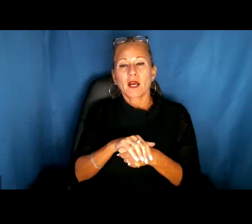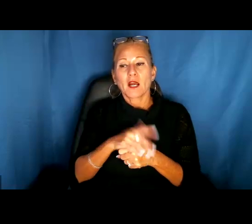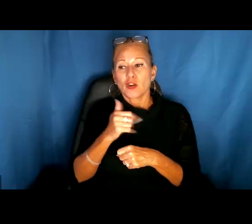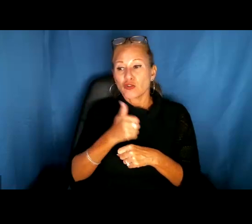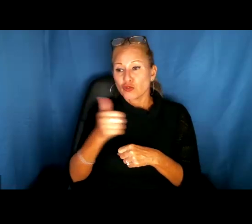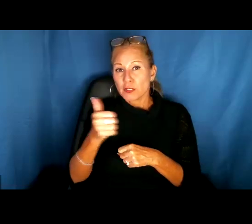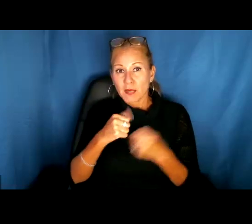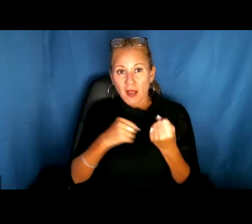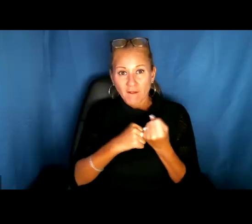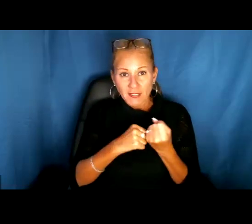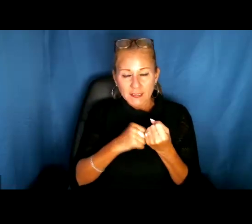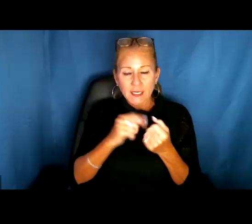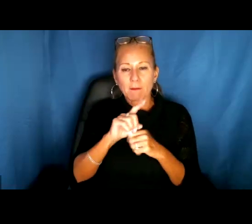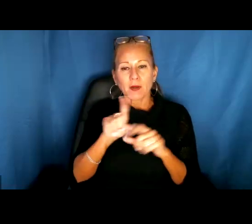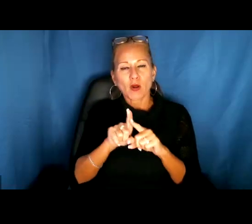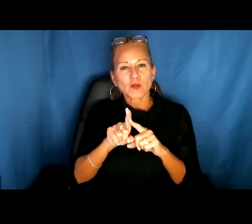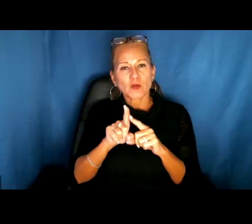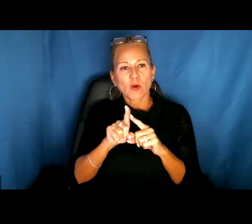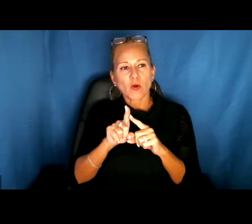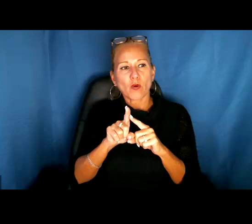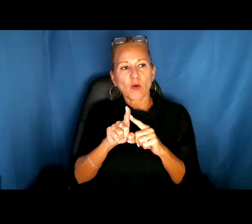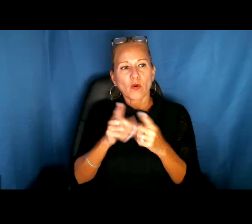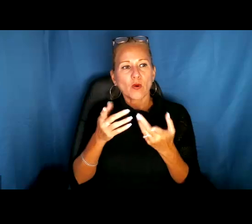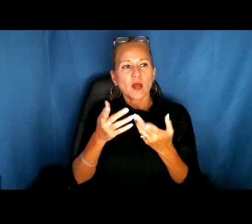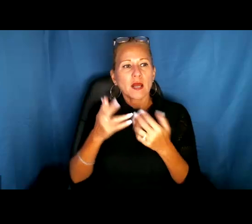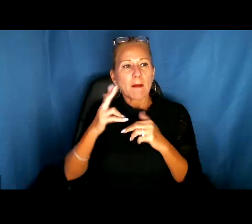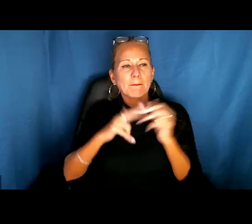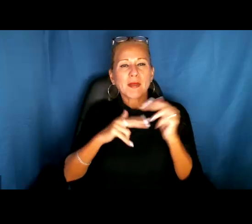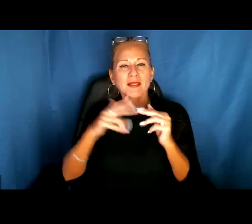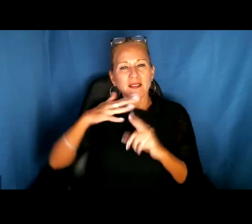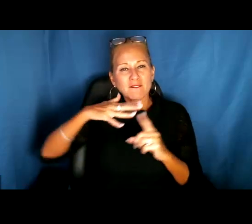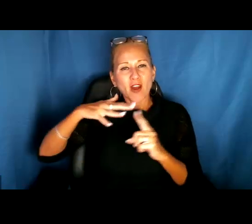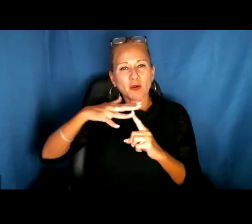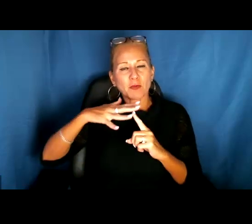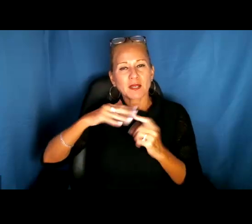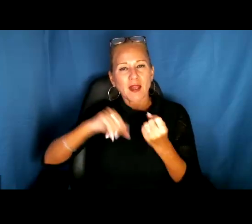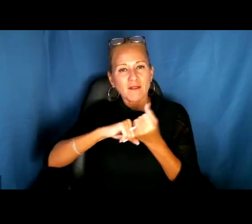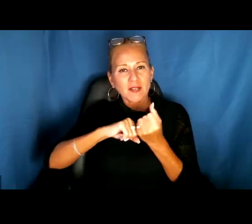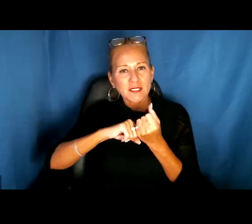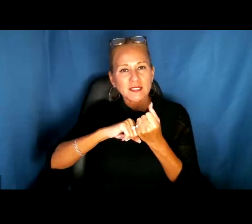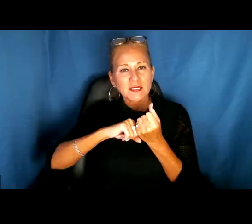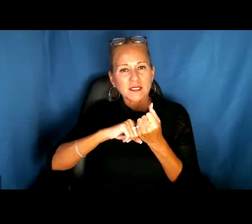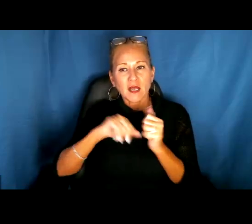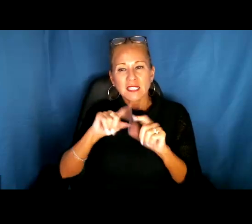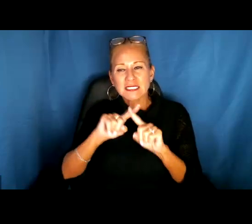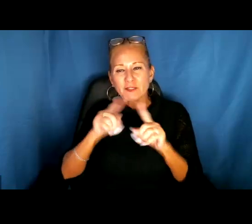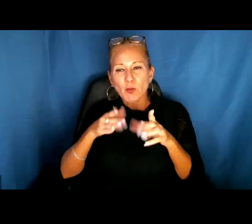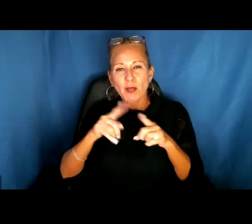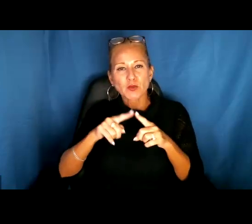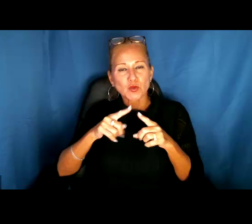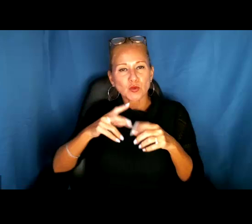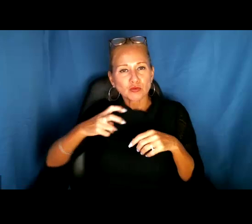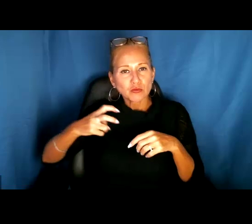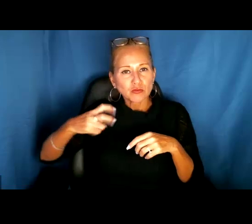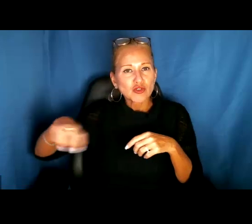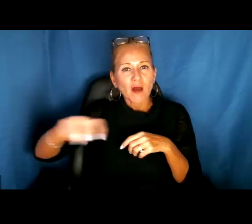transportation advocacy, but it's built environment advocacy. There are other ways to get around the city. Those of